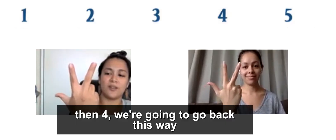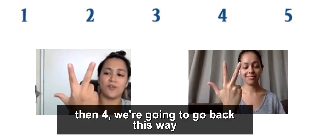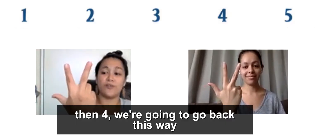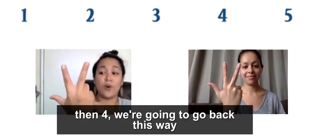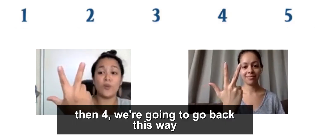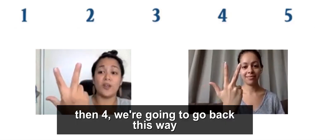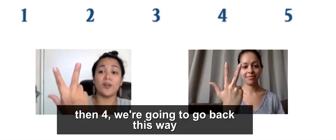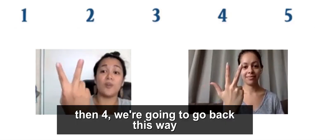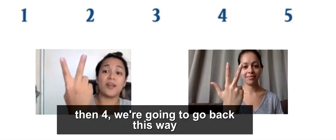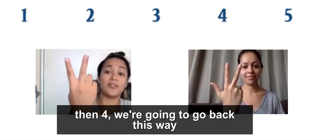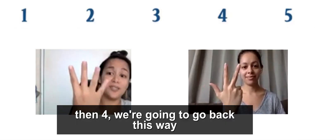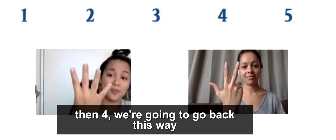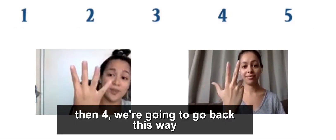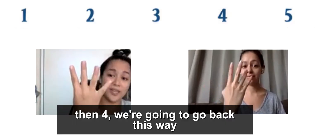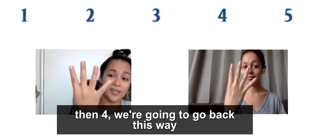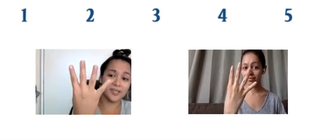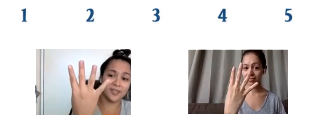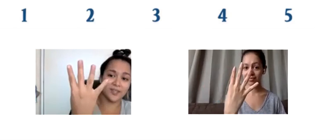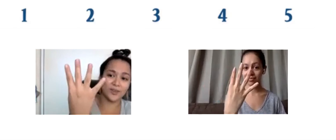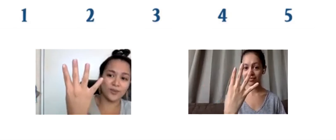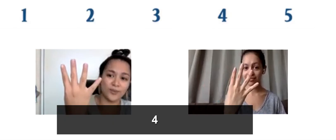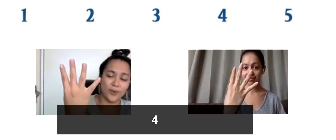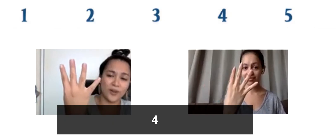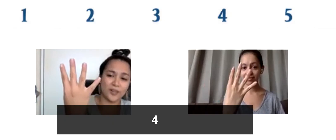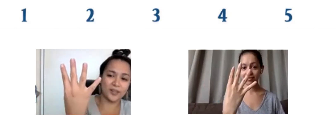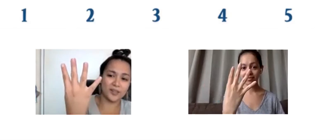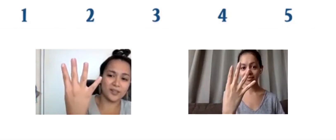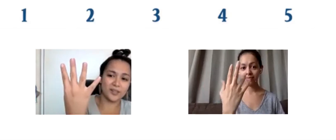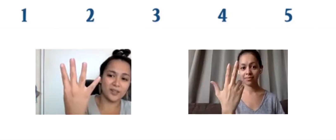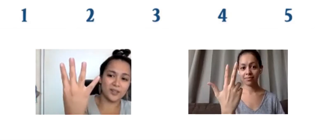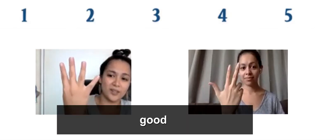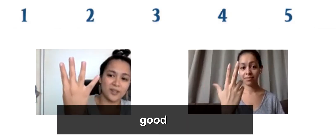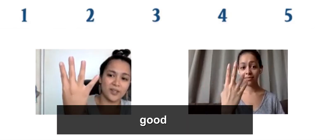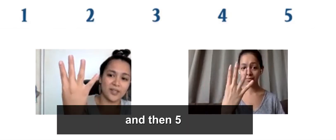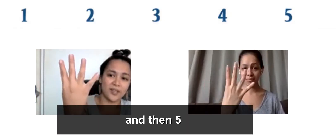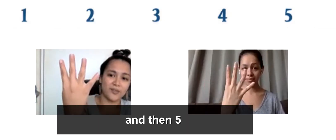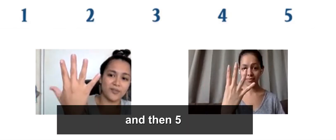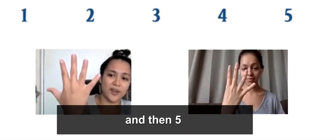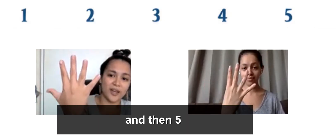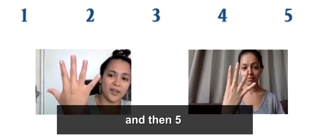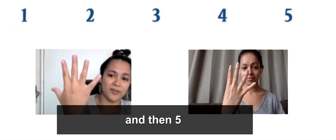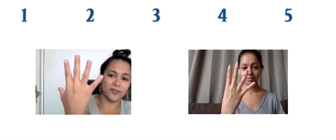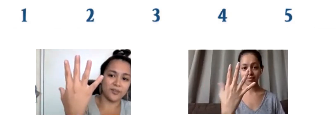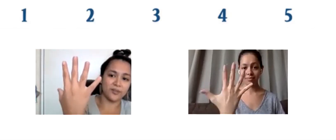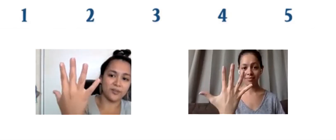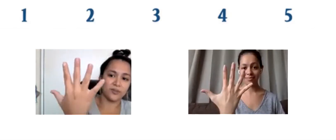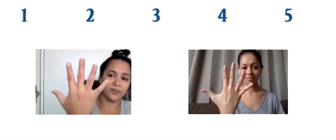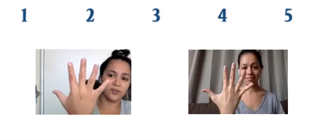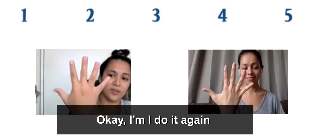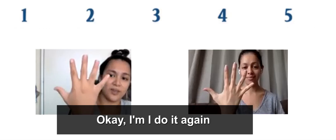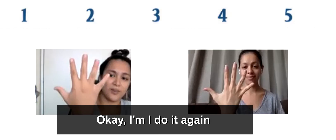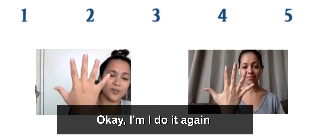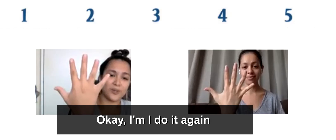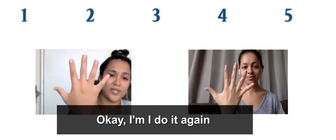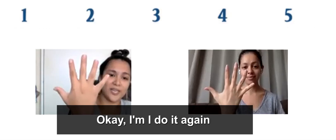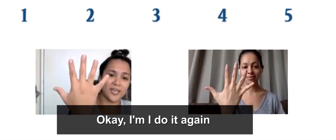And then 4, we're going to go back this way. 4. Good. And then 5.